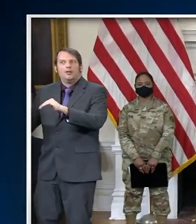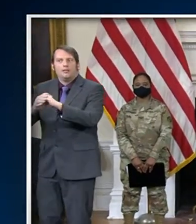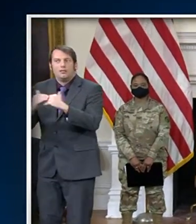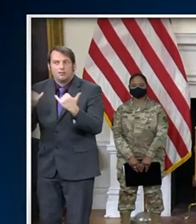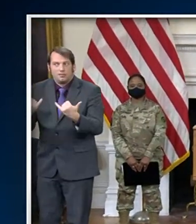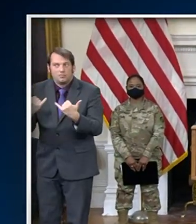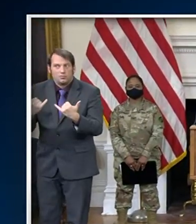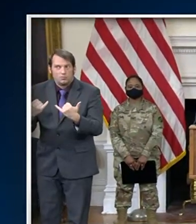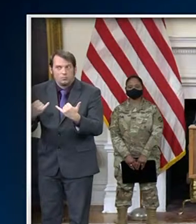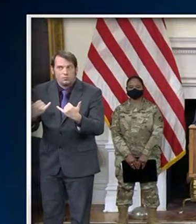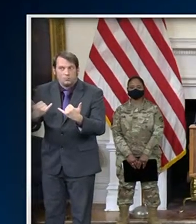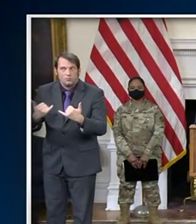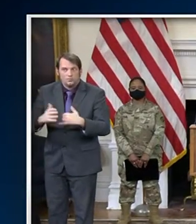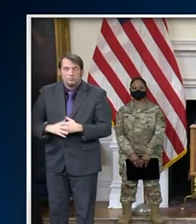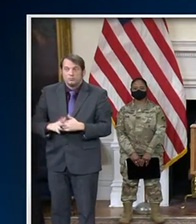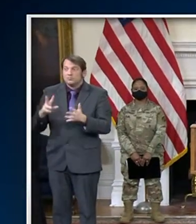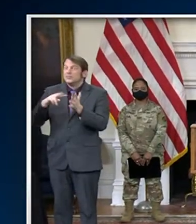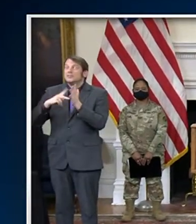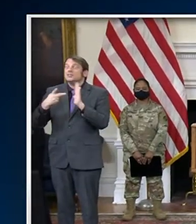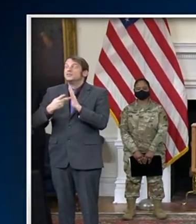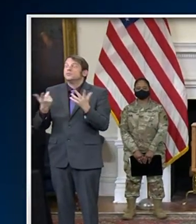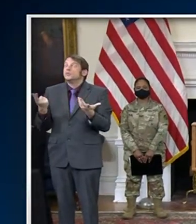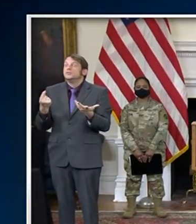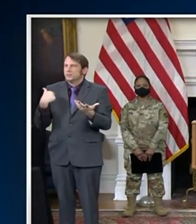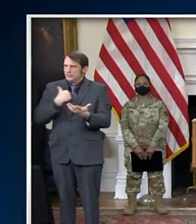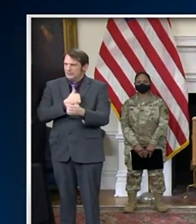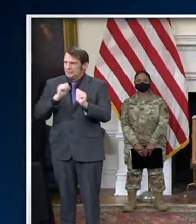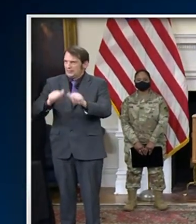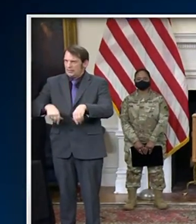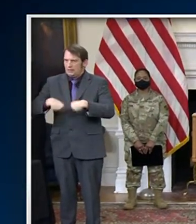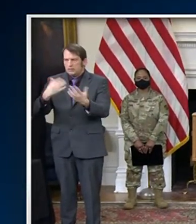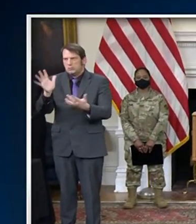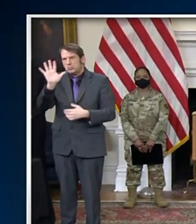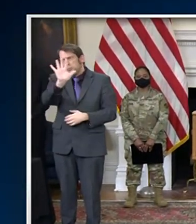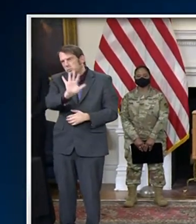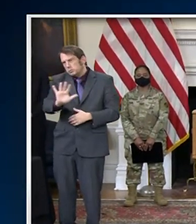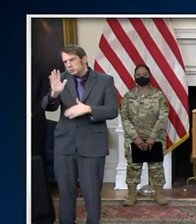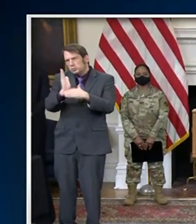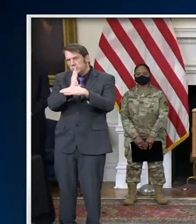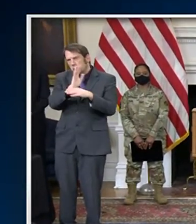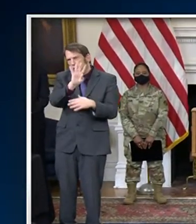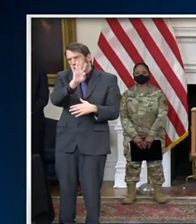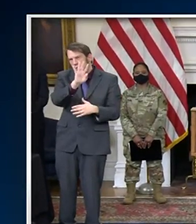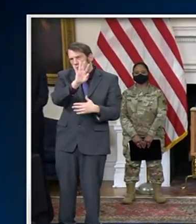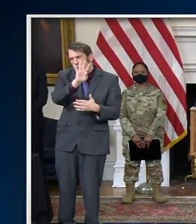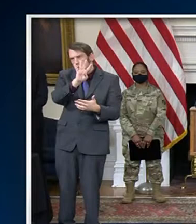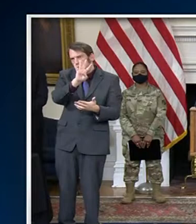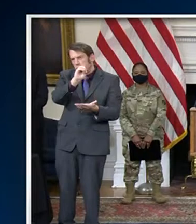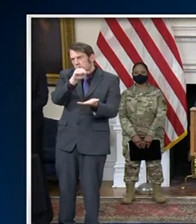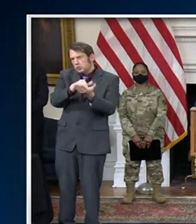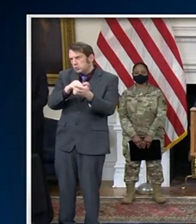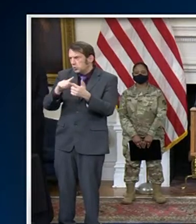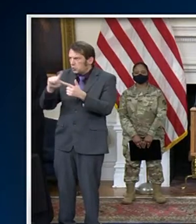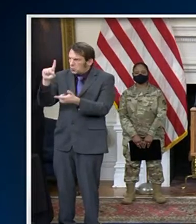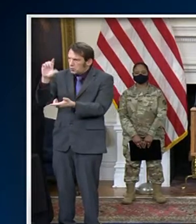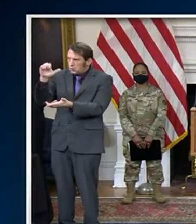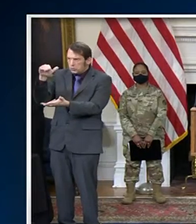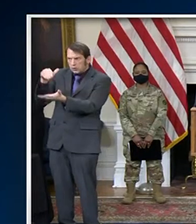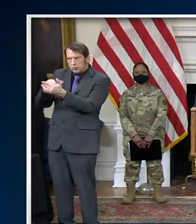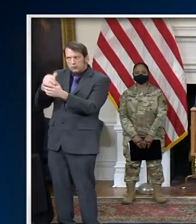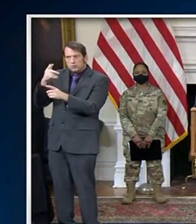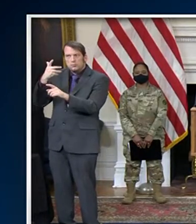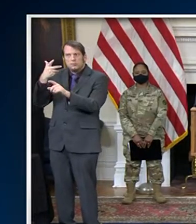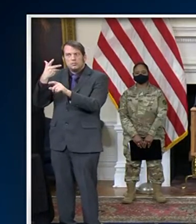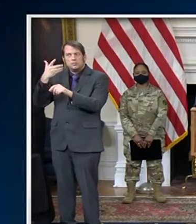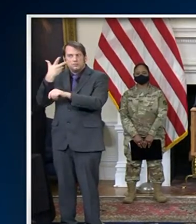able to administer anywhere from 50,000 to 100,000 shots per day as soon as